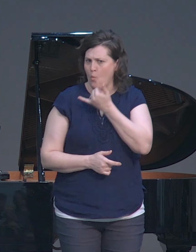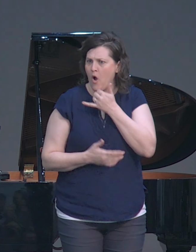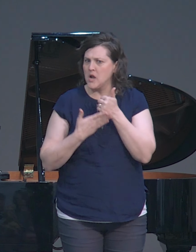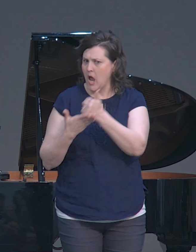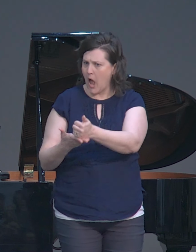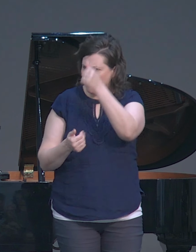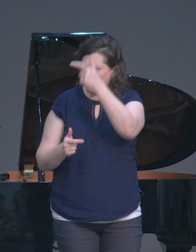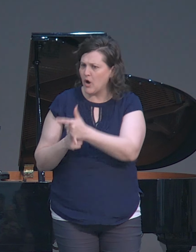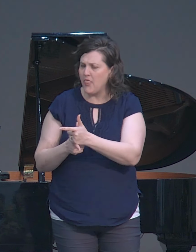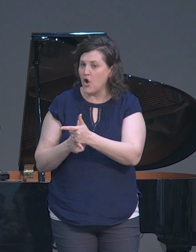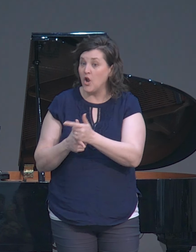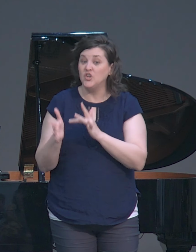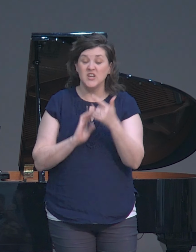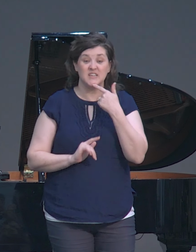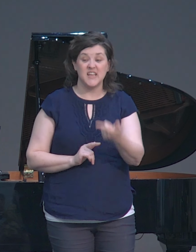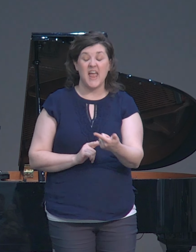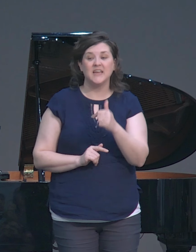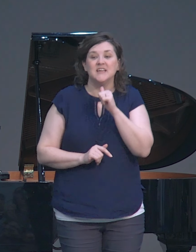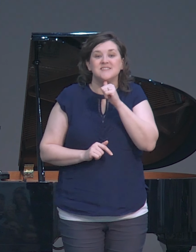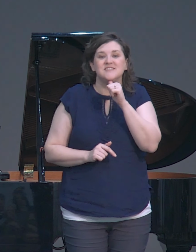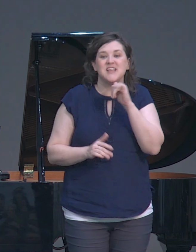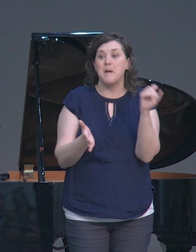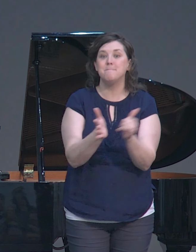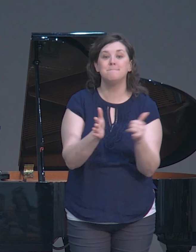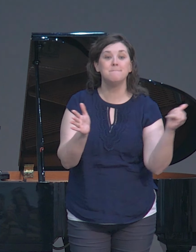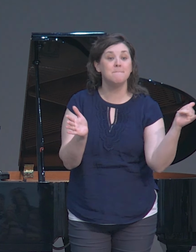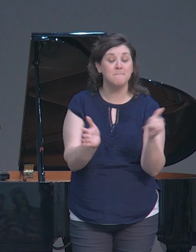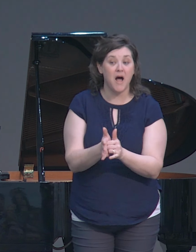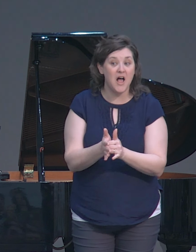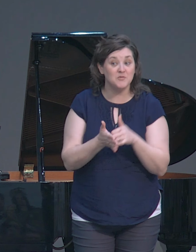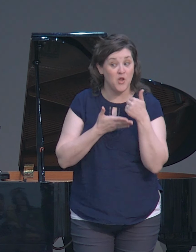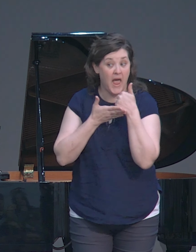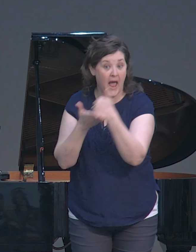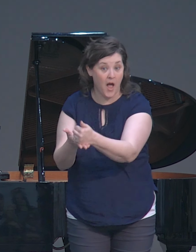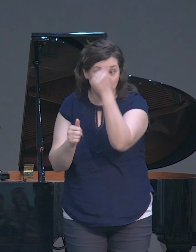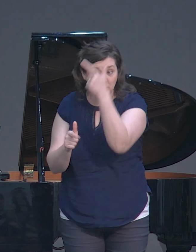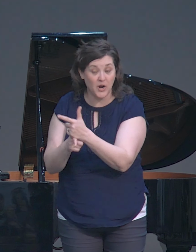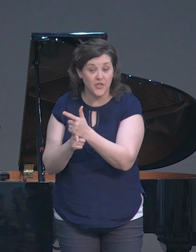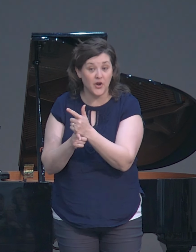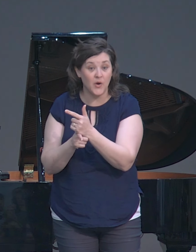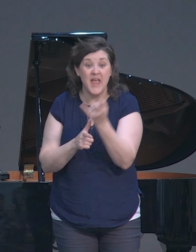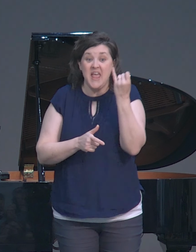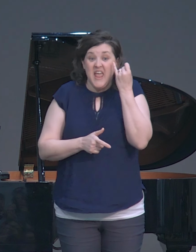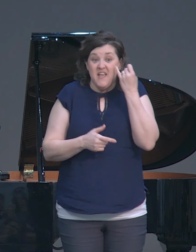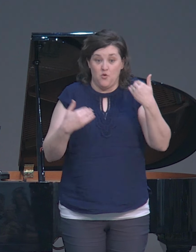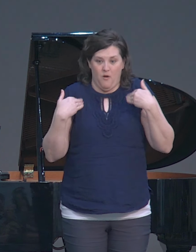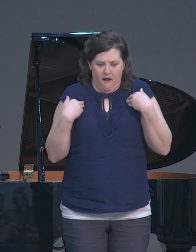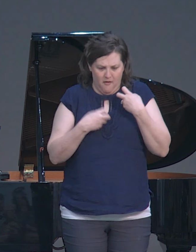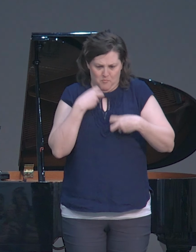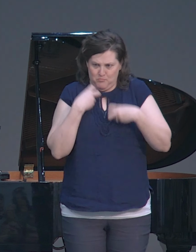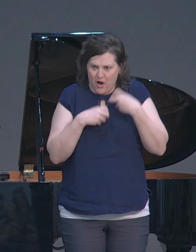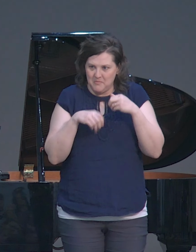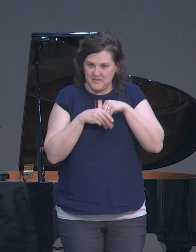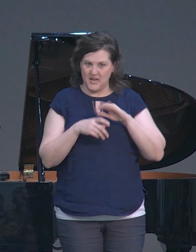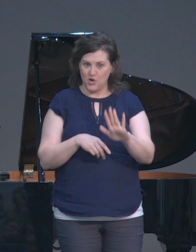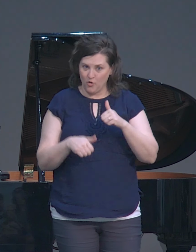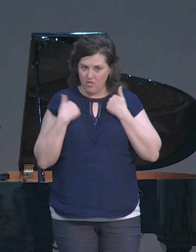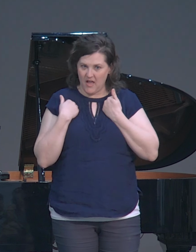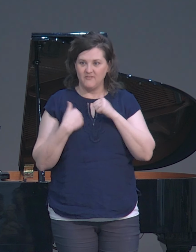to help your brother. Jesus is saying it's not possible to help your brother when you have issues in your life that are not dealt